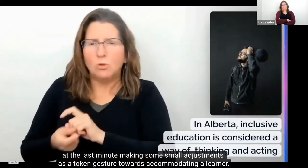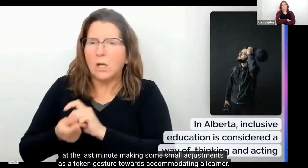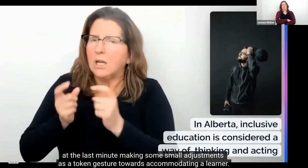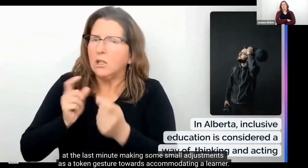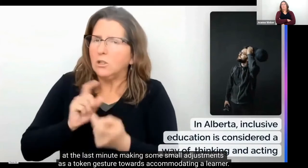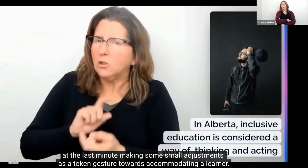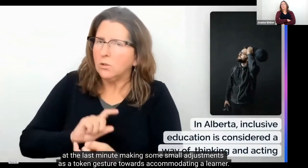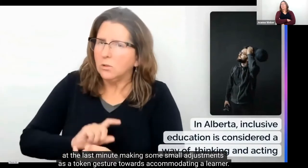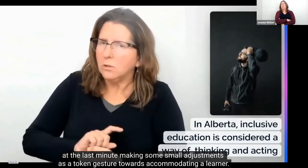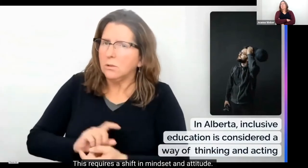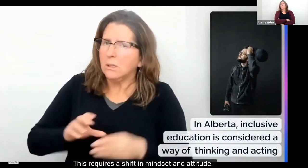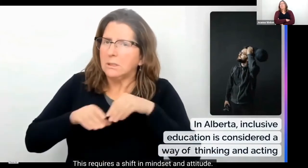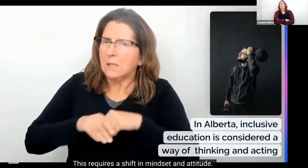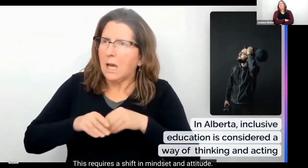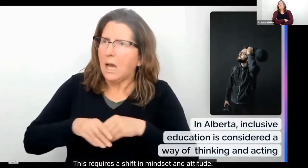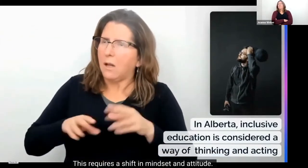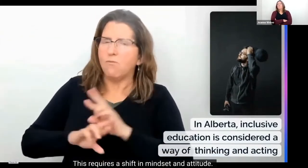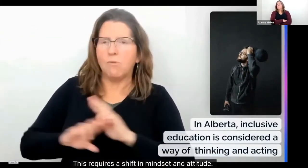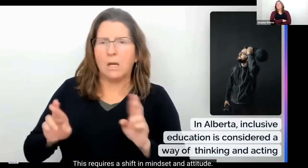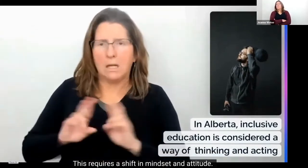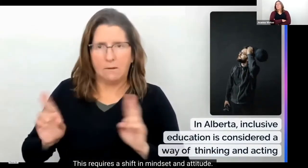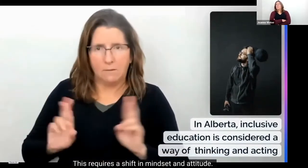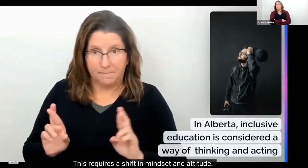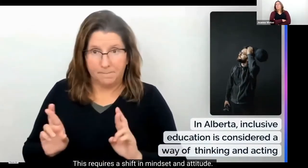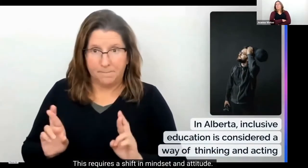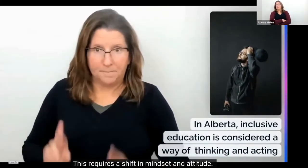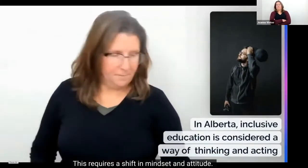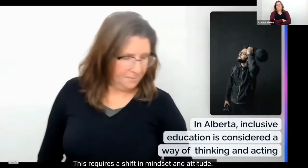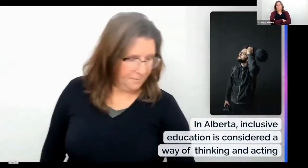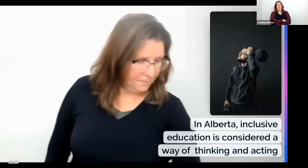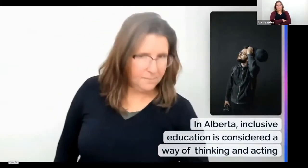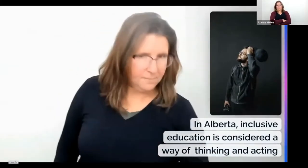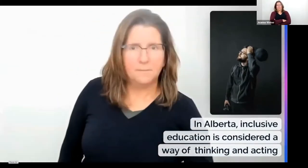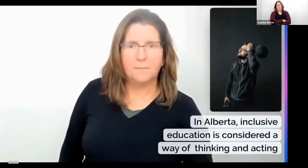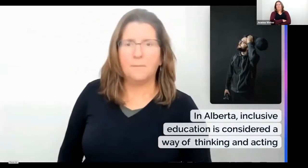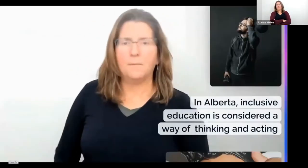towards accommodating a learner. This requires a shift in mindset and attitude.